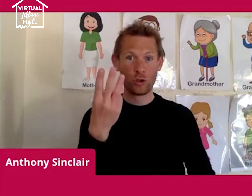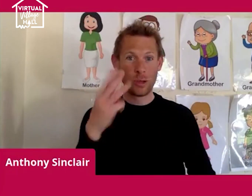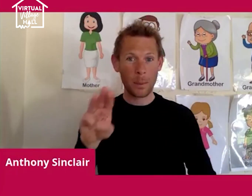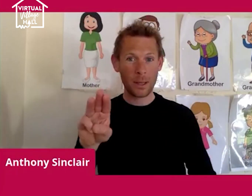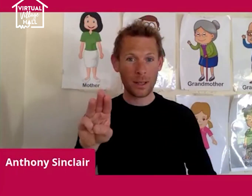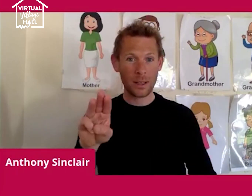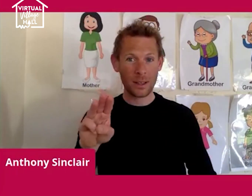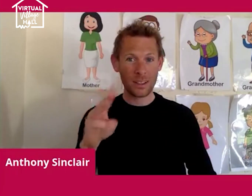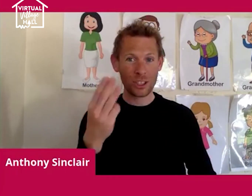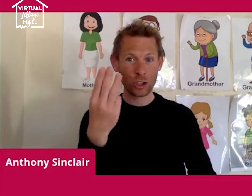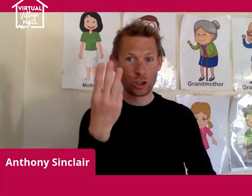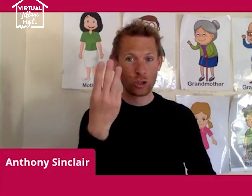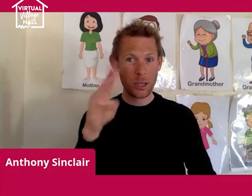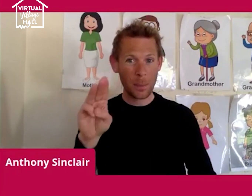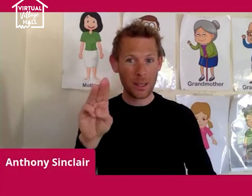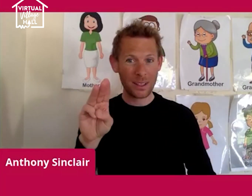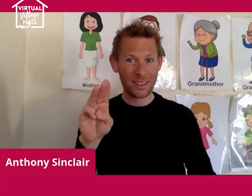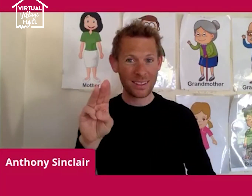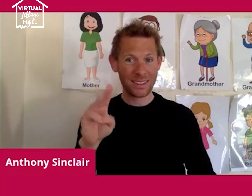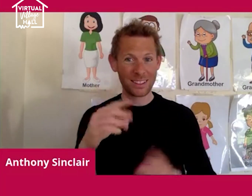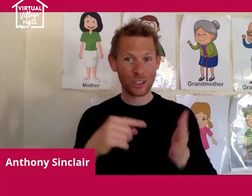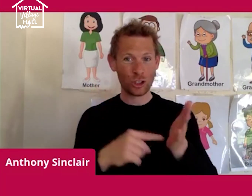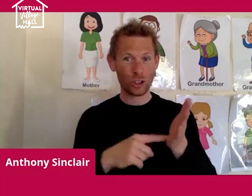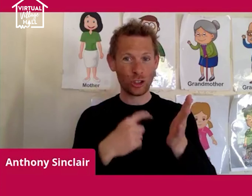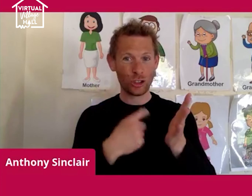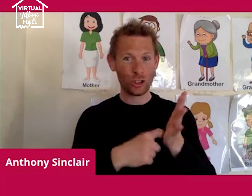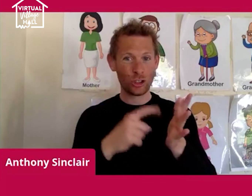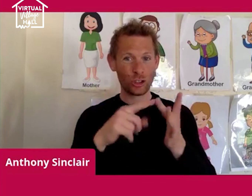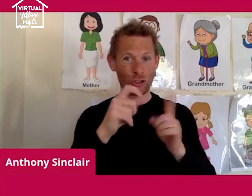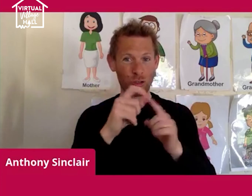Wow, you have triplets. There's the sign, triplets.